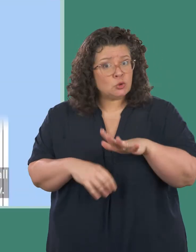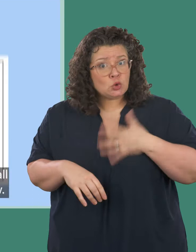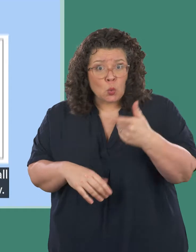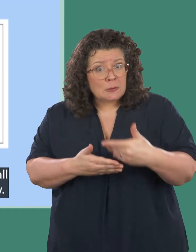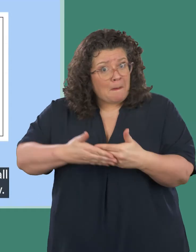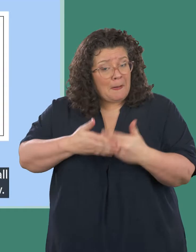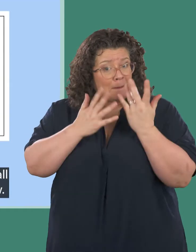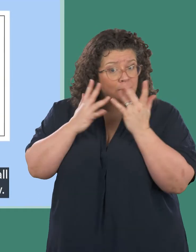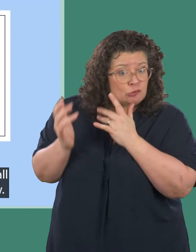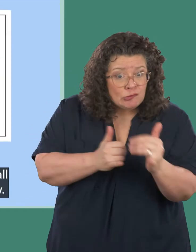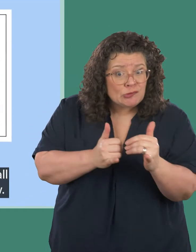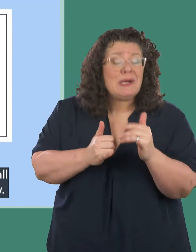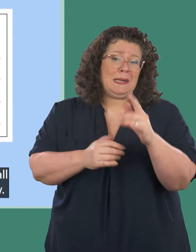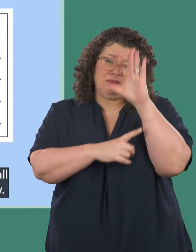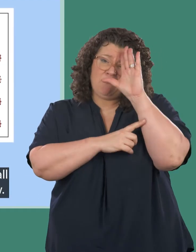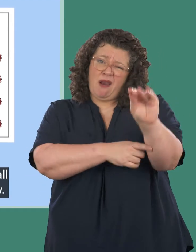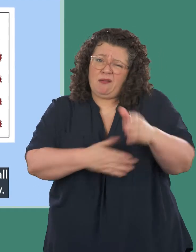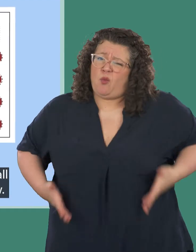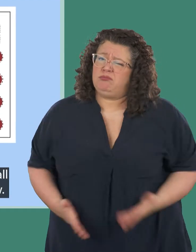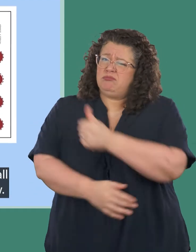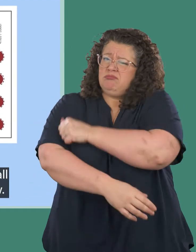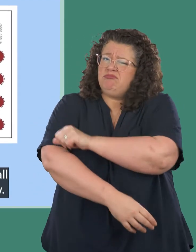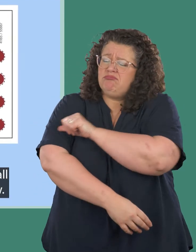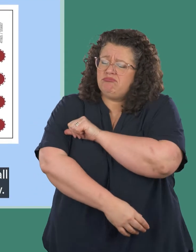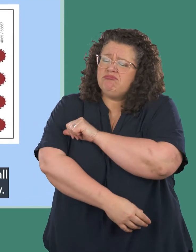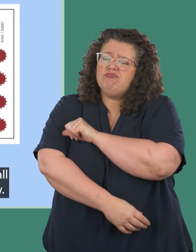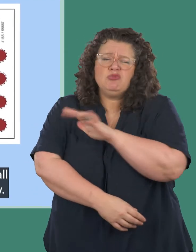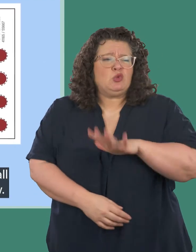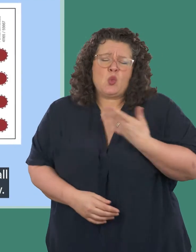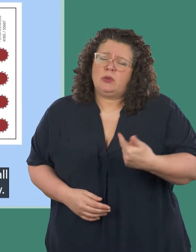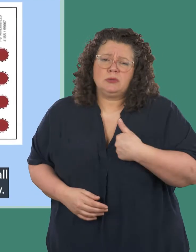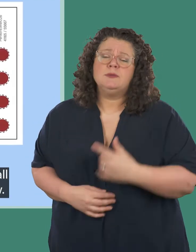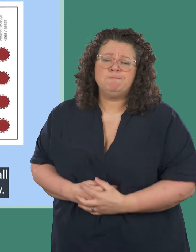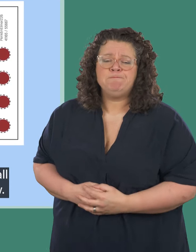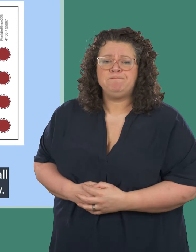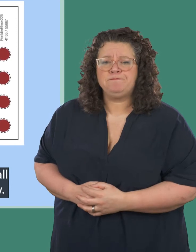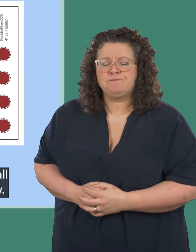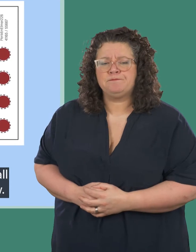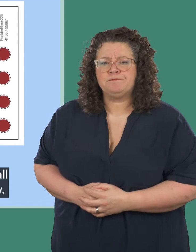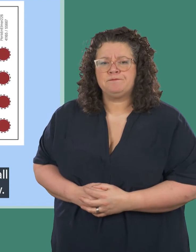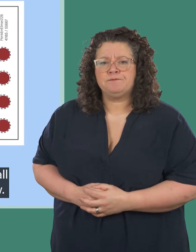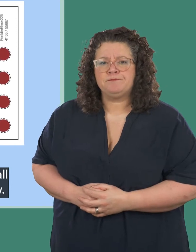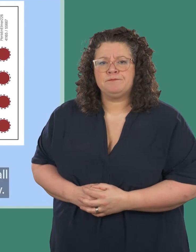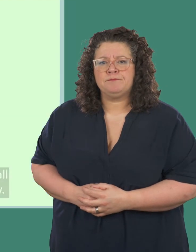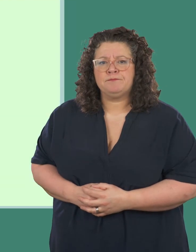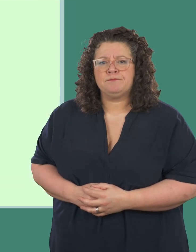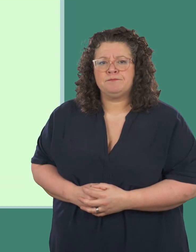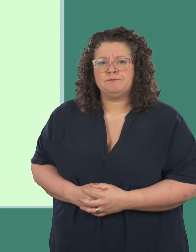If you do not want your baby screened for any or all of these conditions, please let your midwife know.